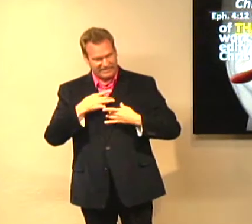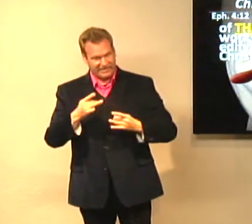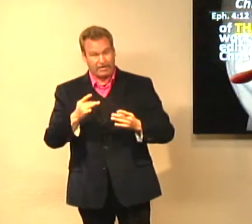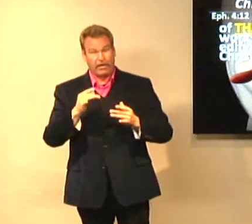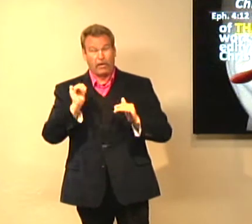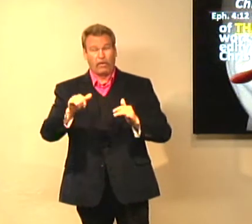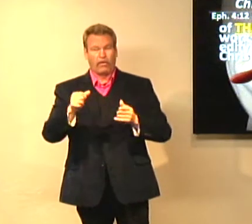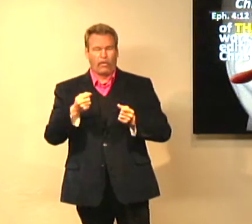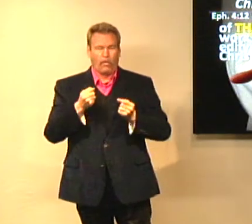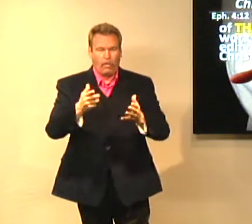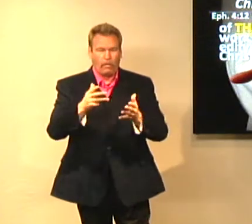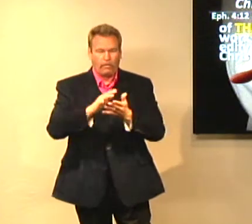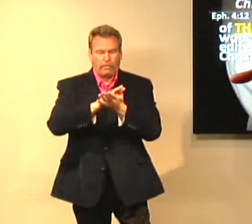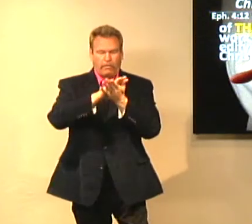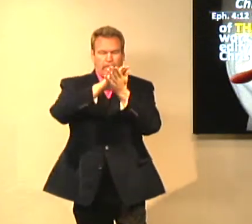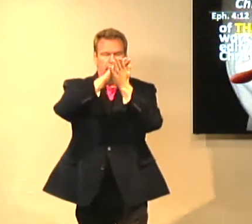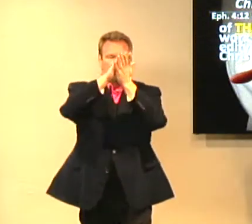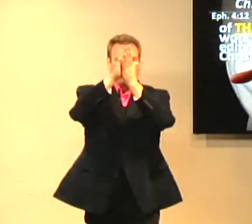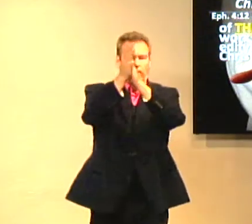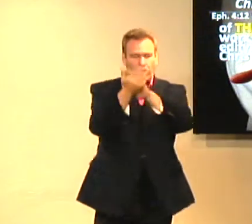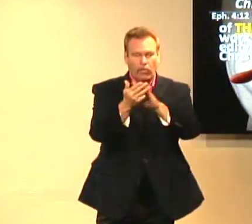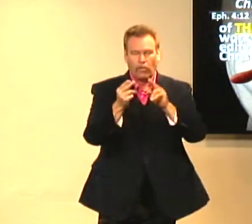just going to go on a little bit.